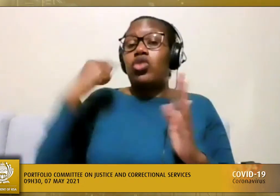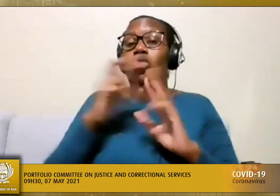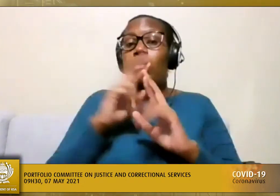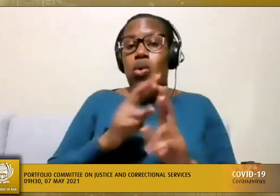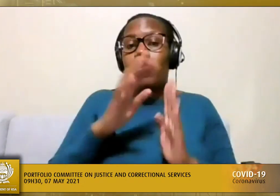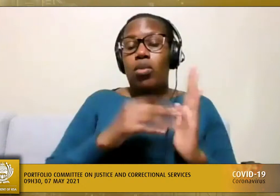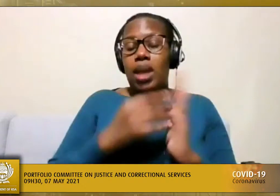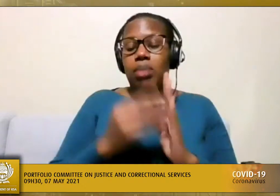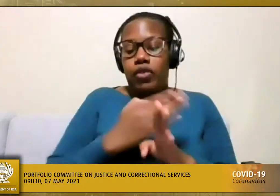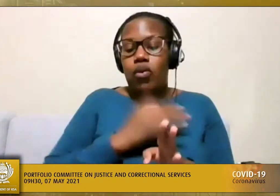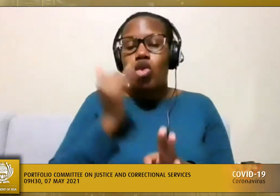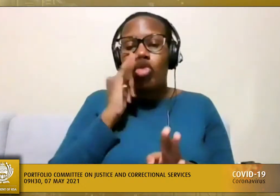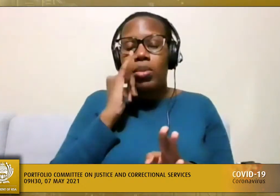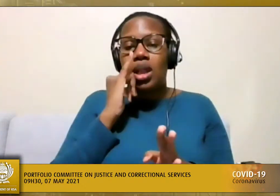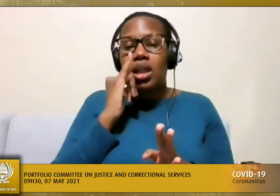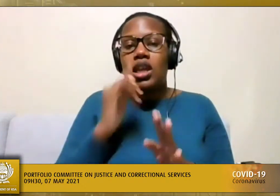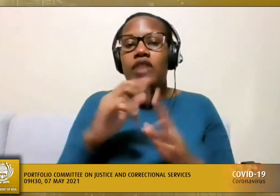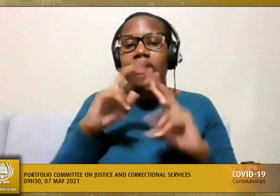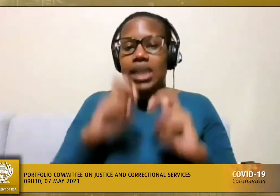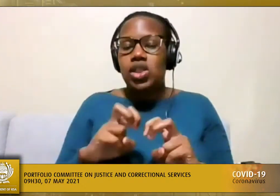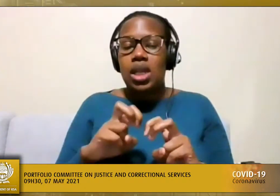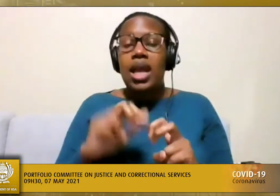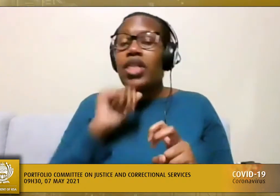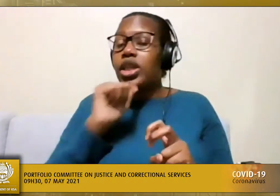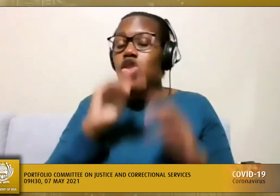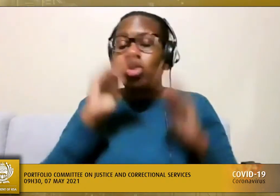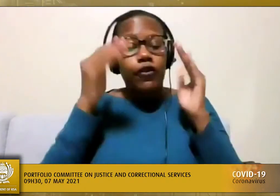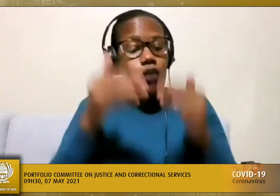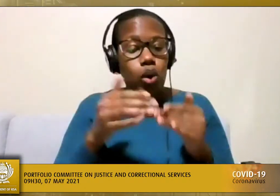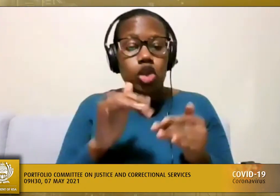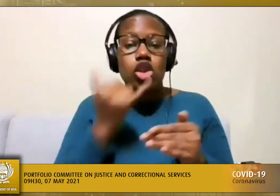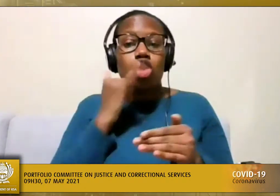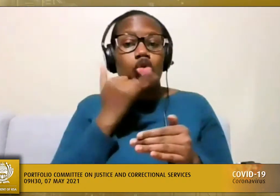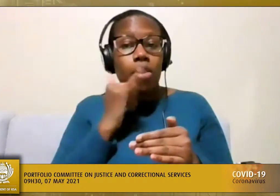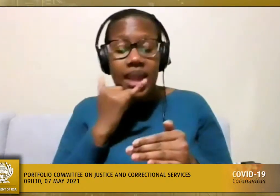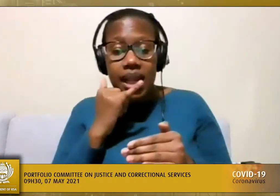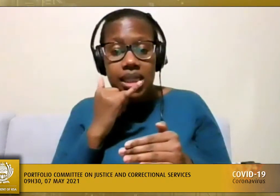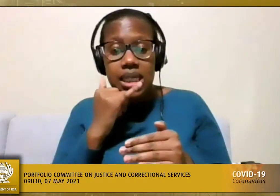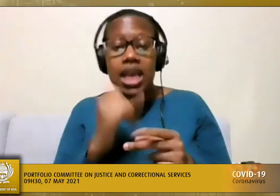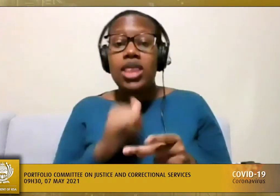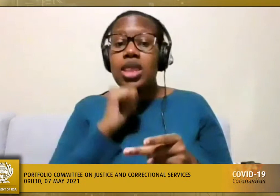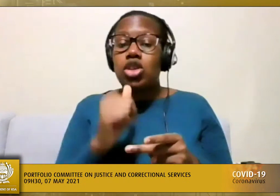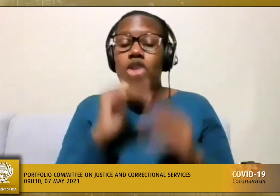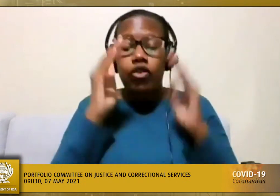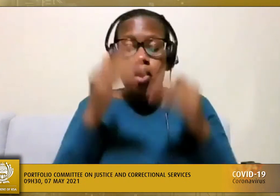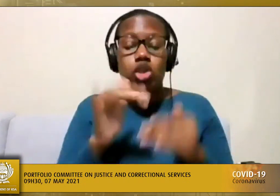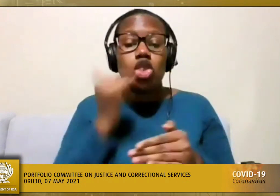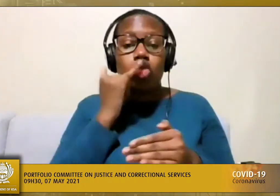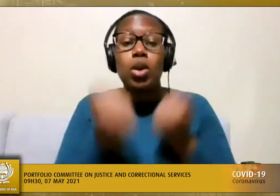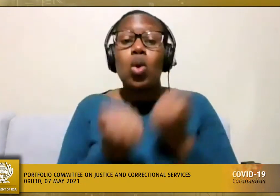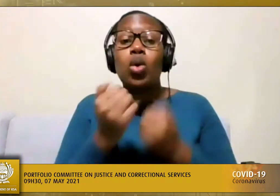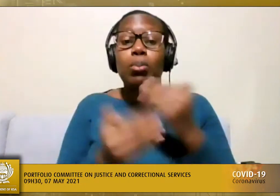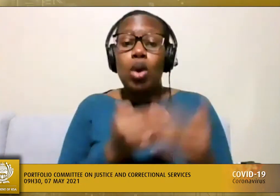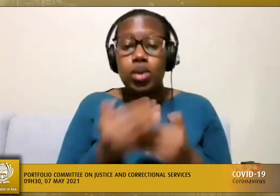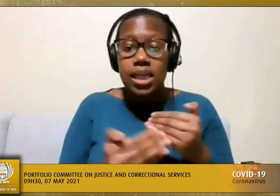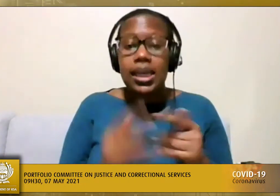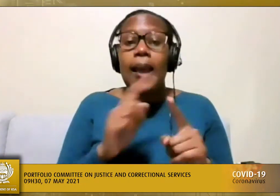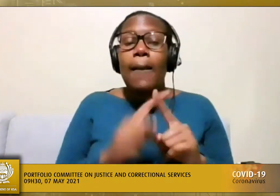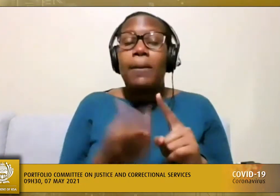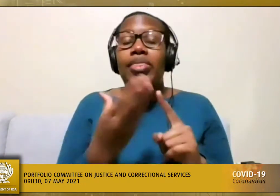criminal investigation did not primarily focus on criminality and the criminal court processes they compiled a